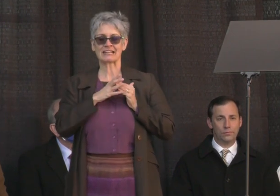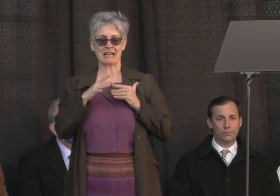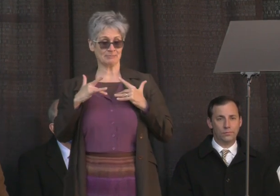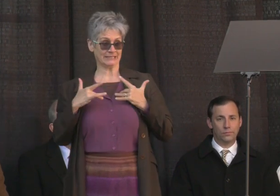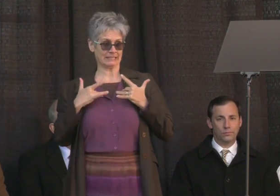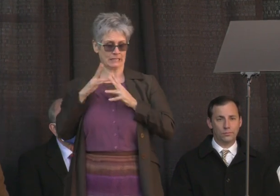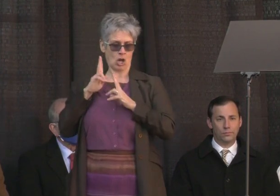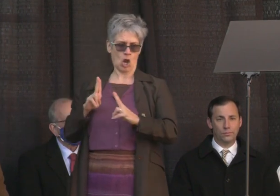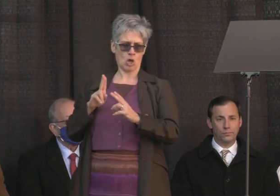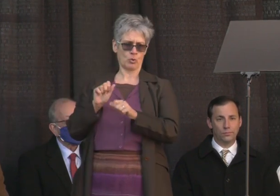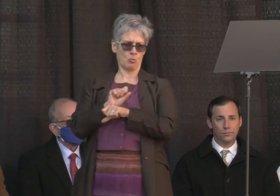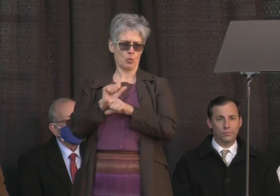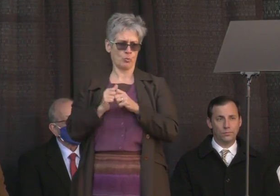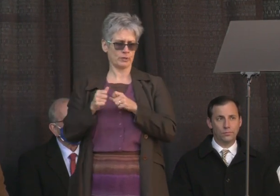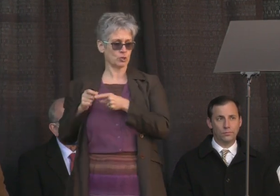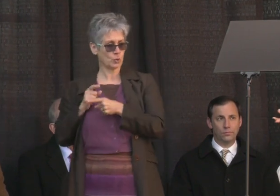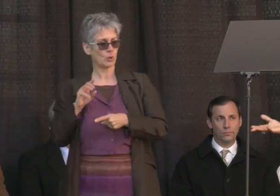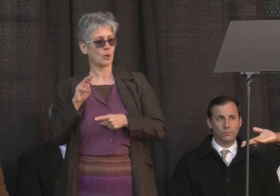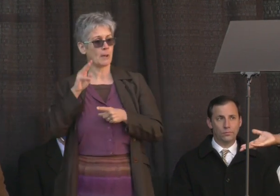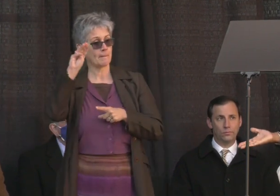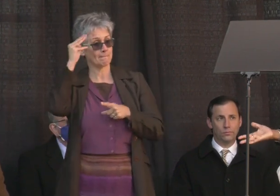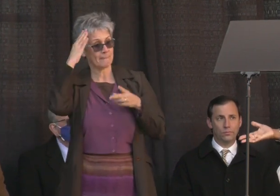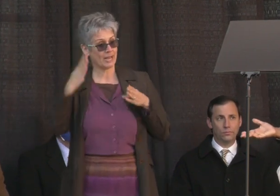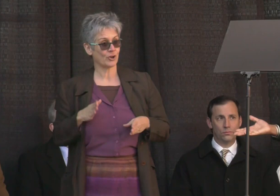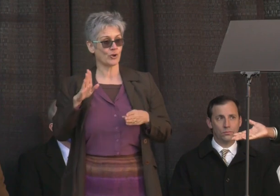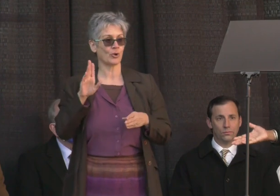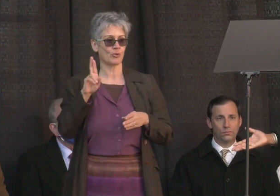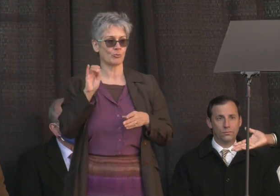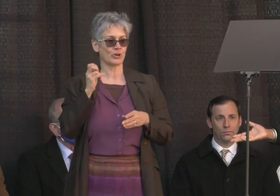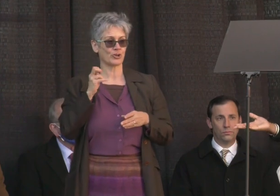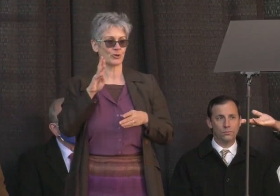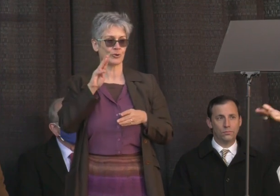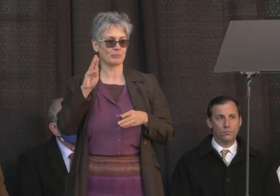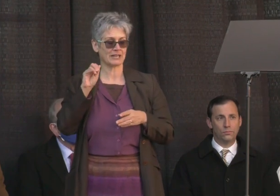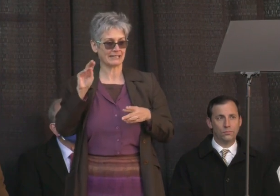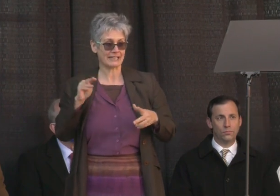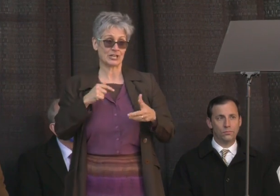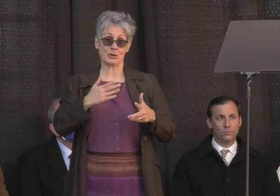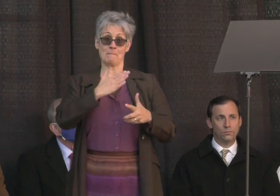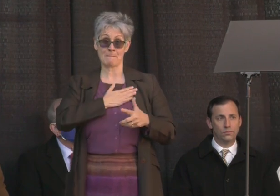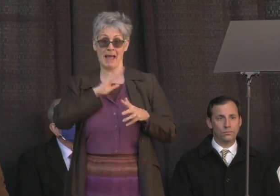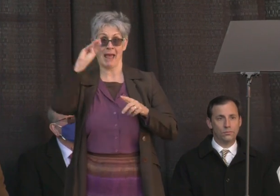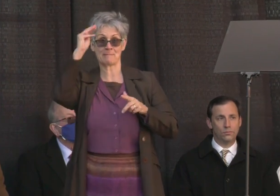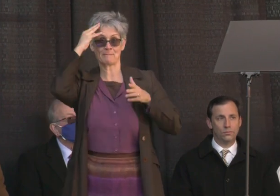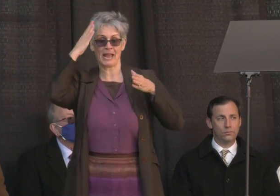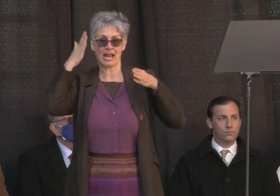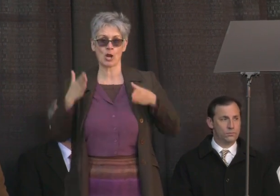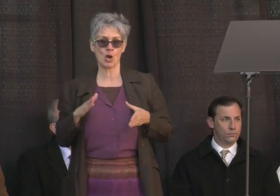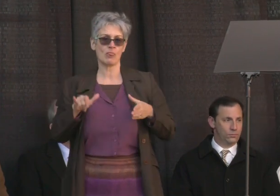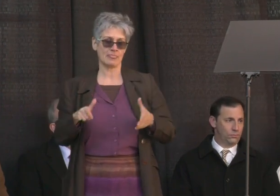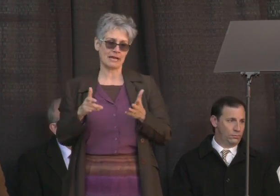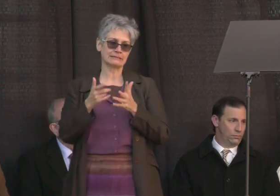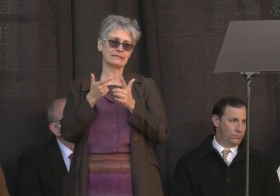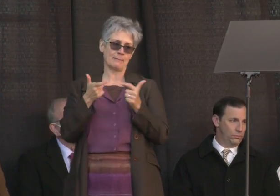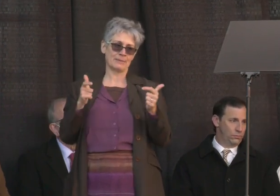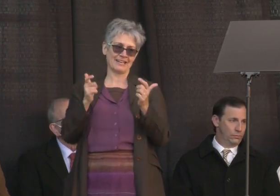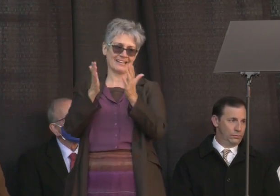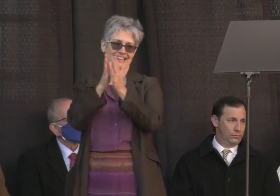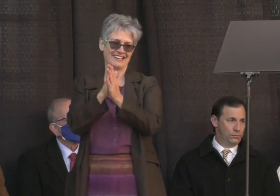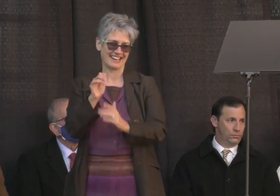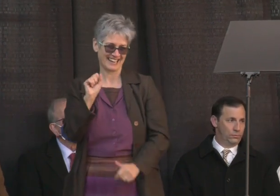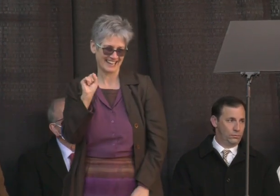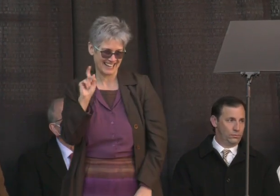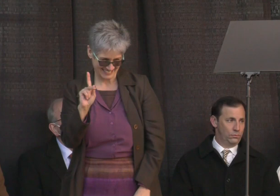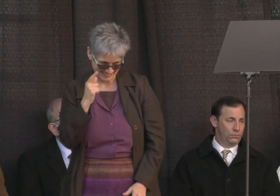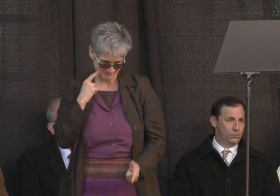together. Mayor Rickenmann, you now have to be my mayor. And that's a big ask. But I'm so